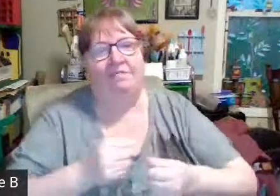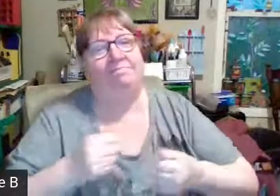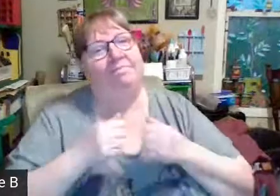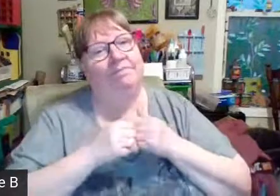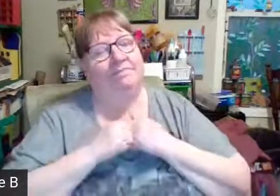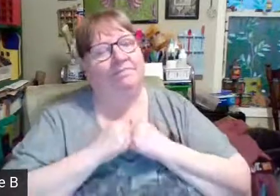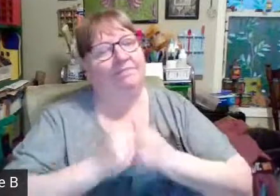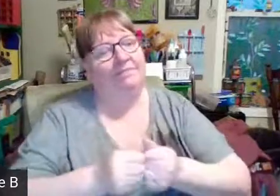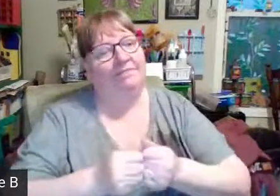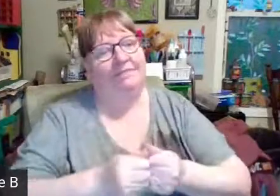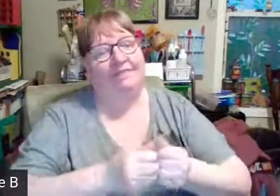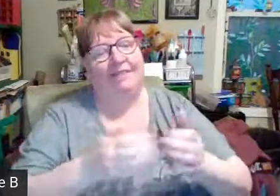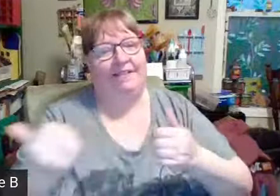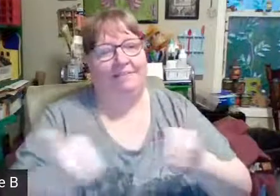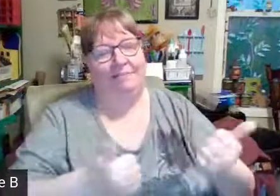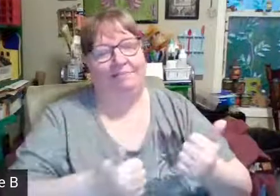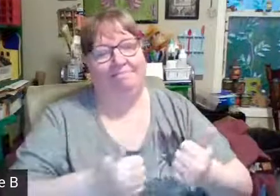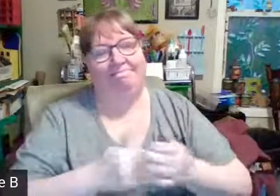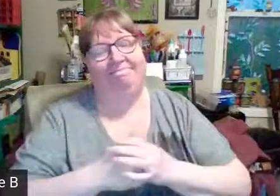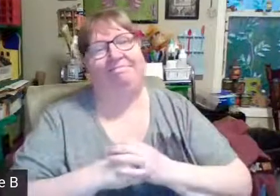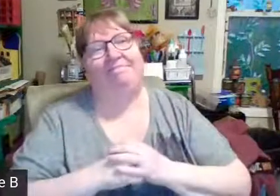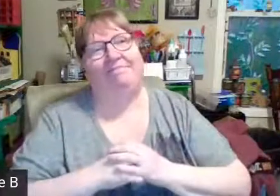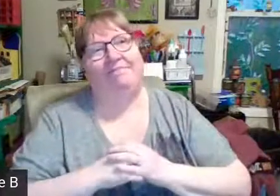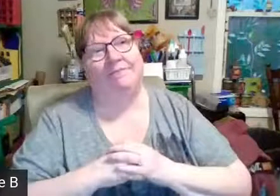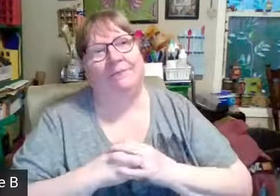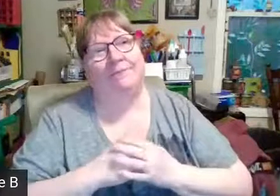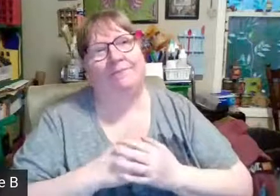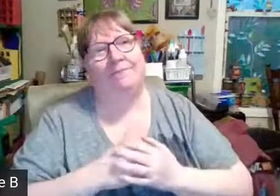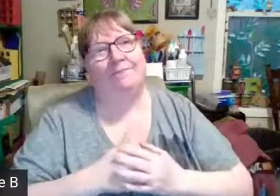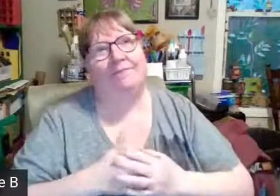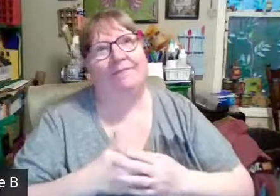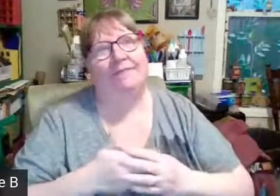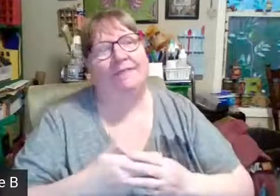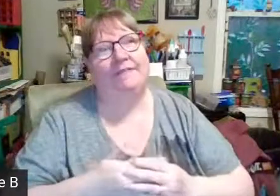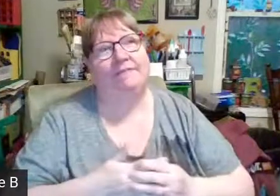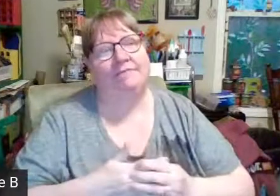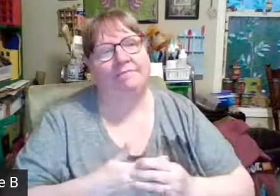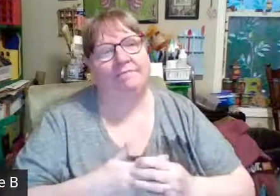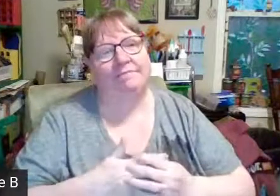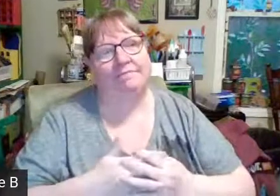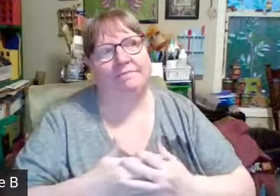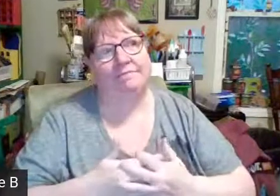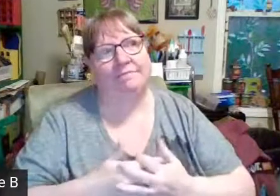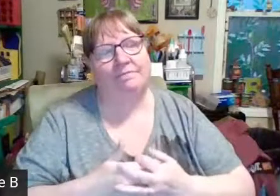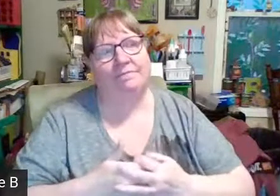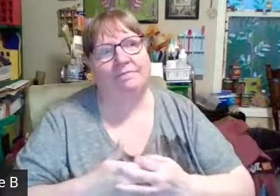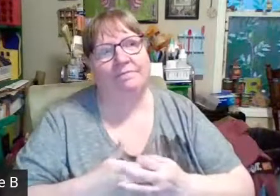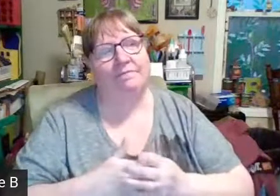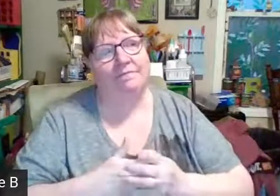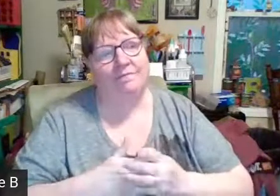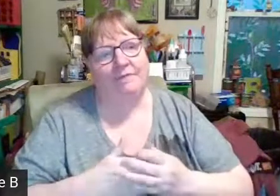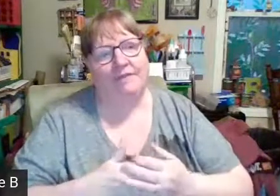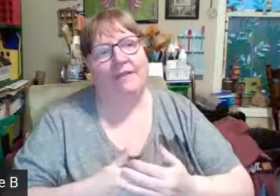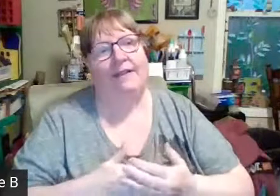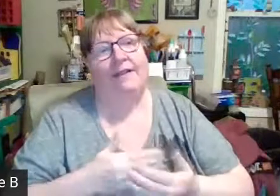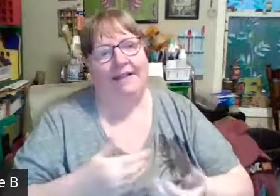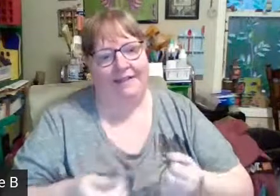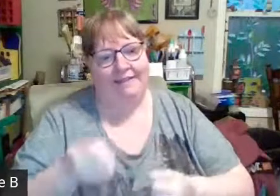team environment going, the gel of getting things done. It's a lot easier. And you guys, I have to tell you, if you're a